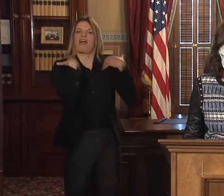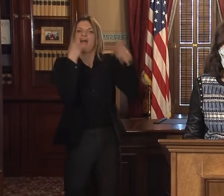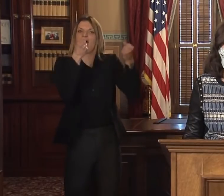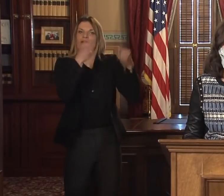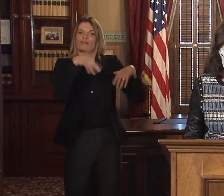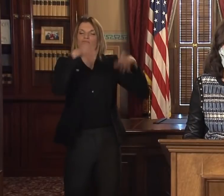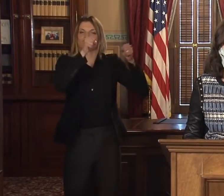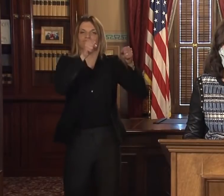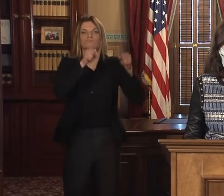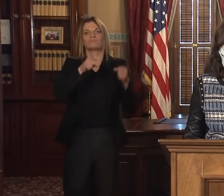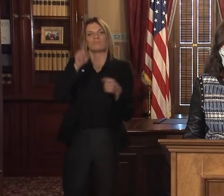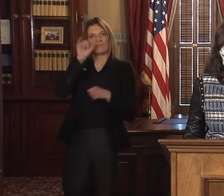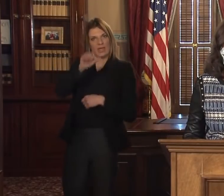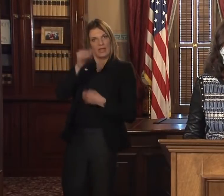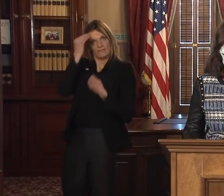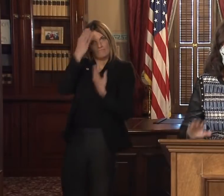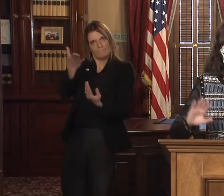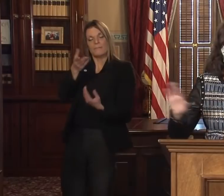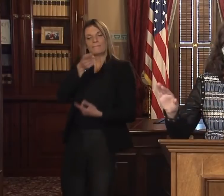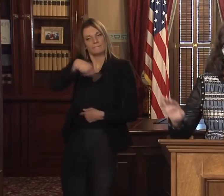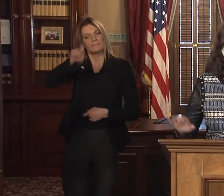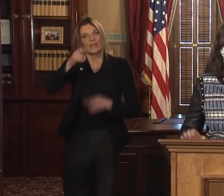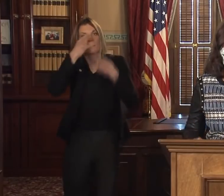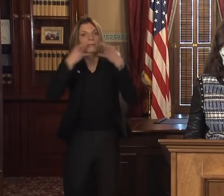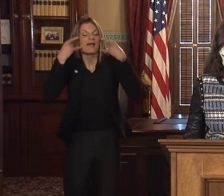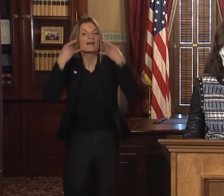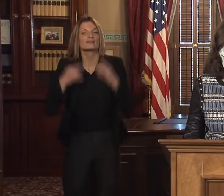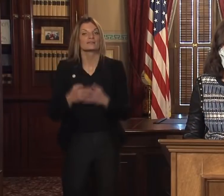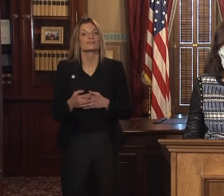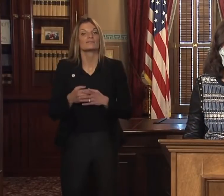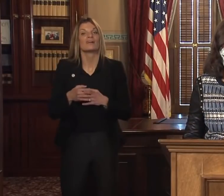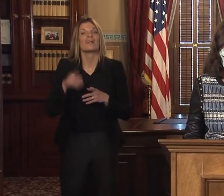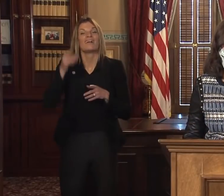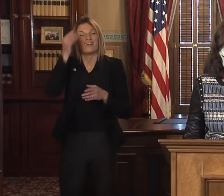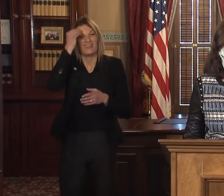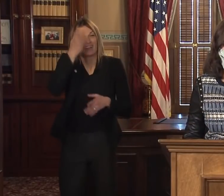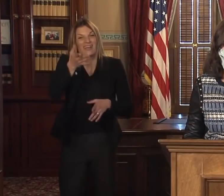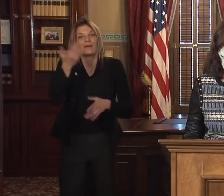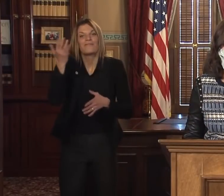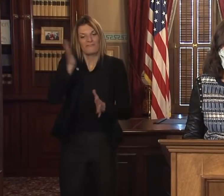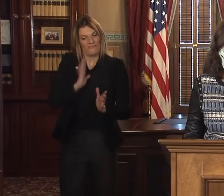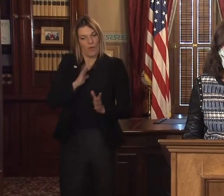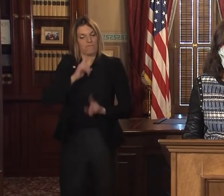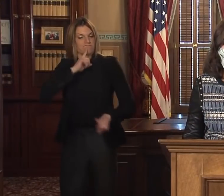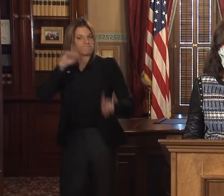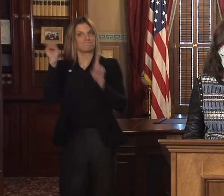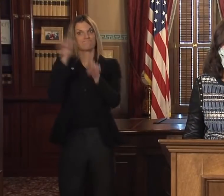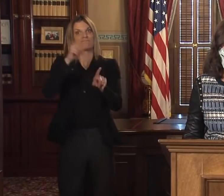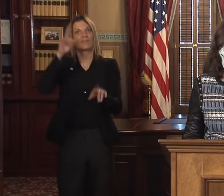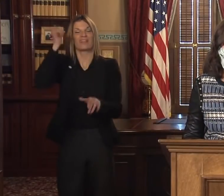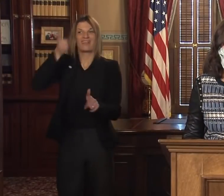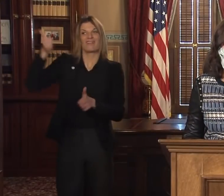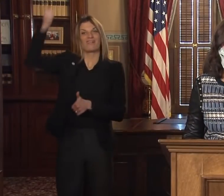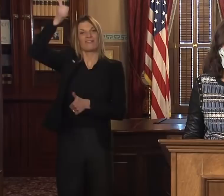think it's important for people to know just because the Supreme Court did what they did doesn't mean that it's changed